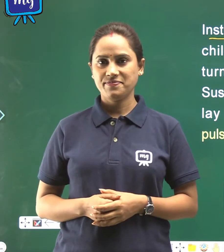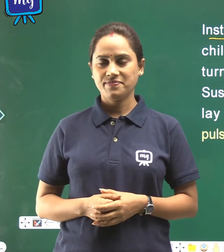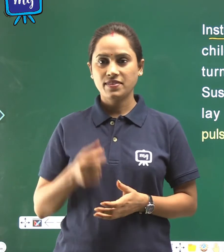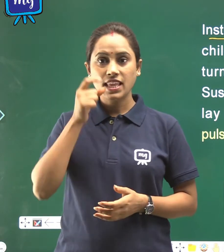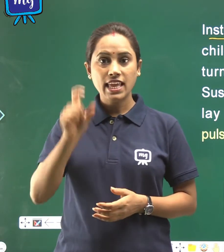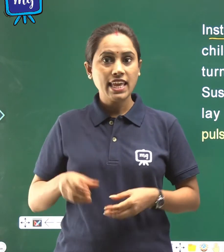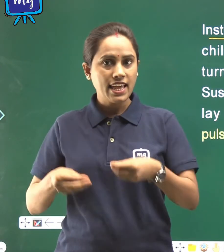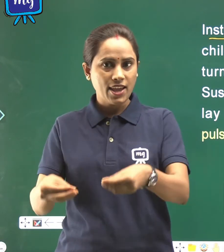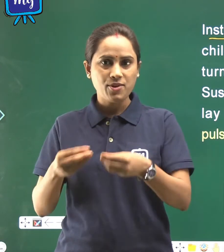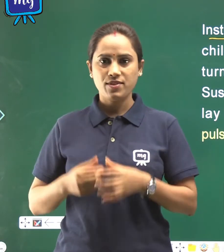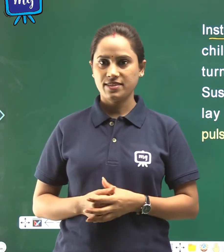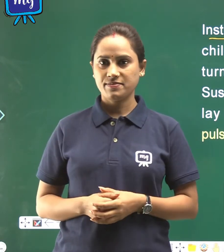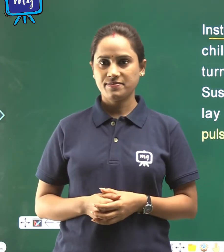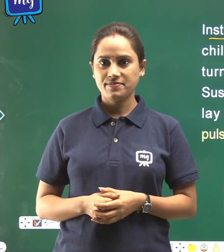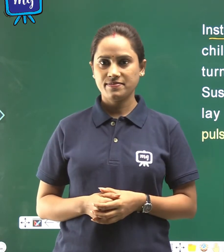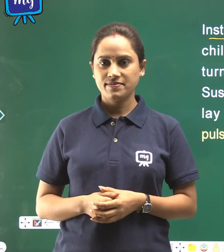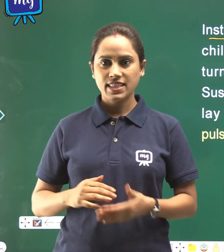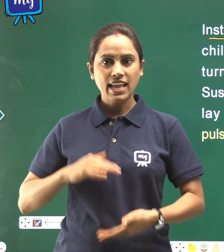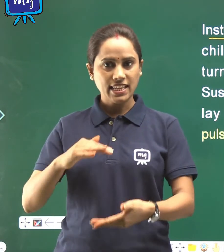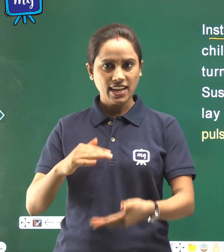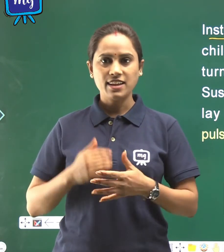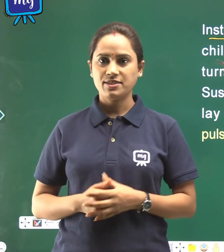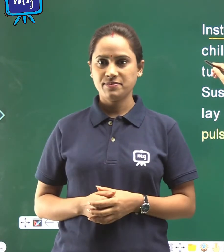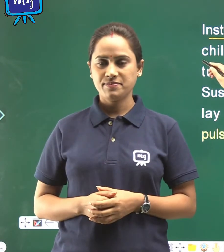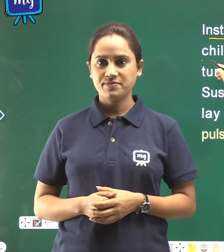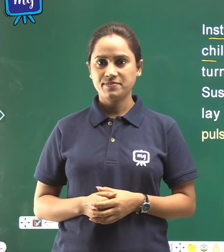he gave the child